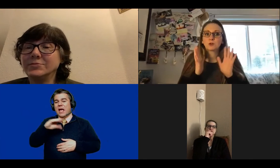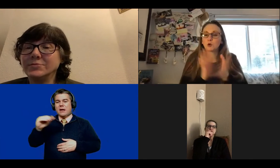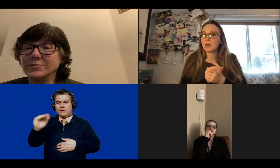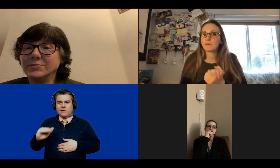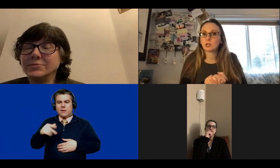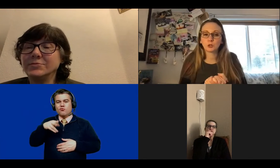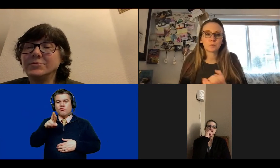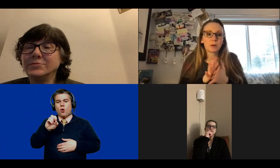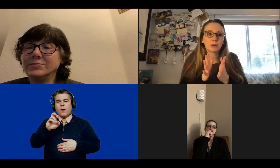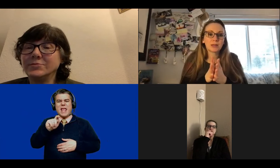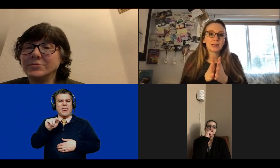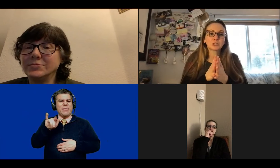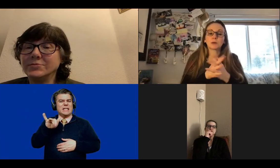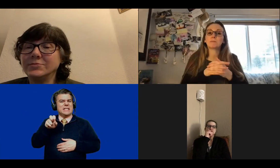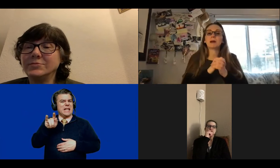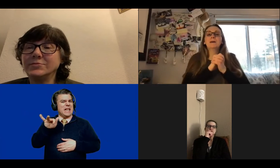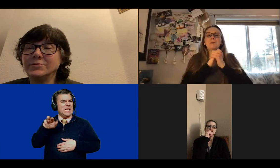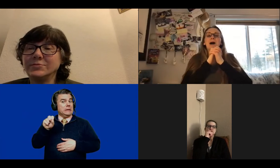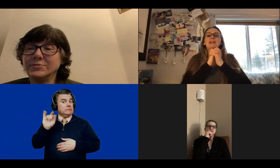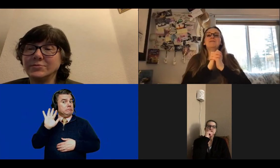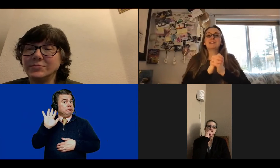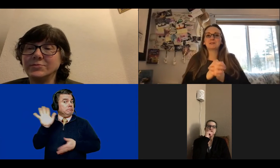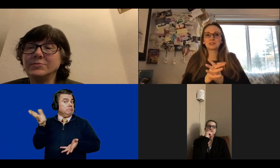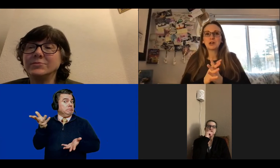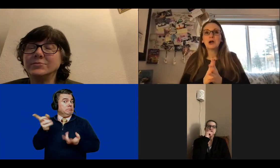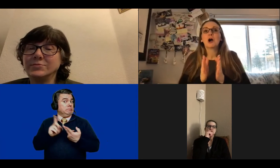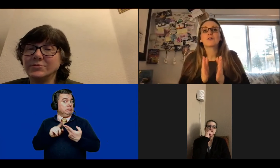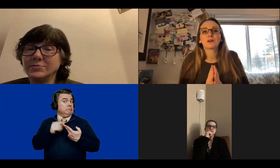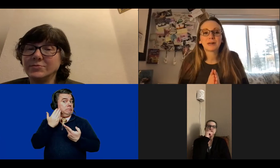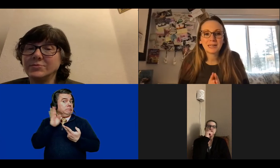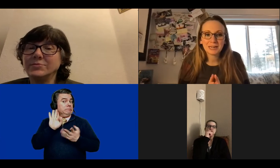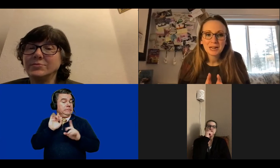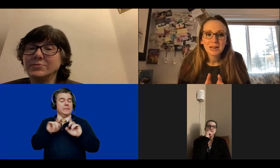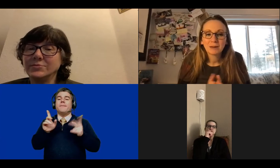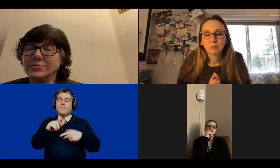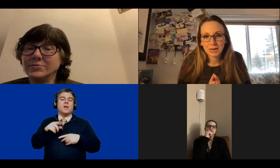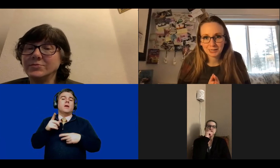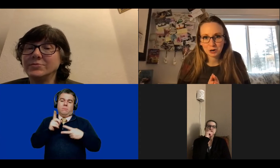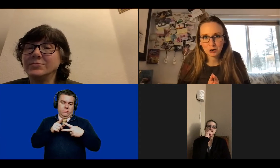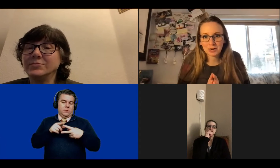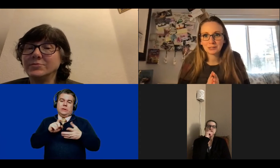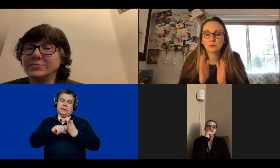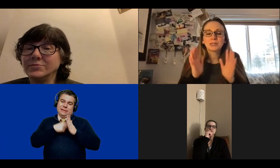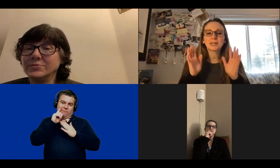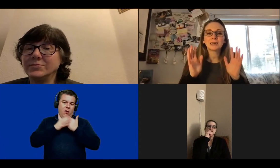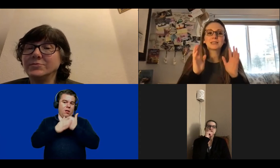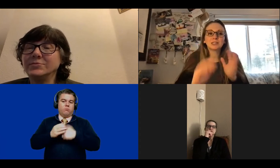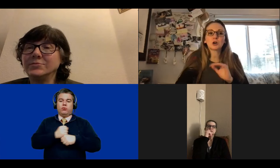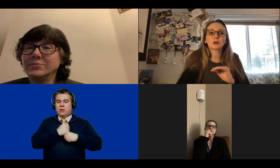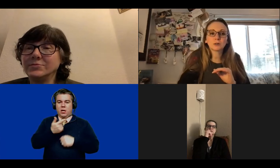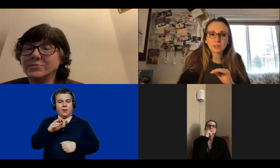proanthocyanidins. Don't have a clue about that last one, but polyphenols are very key in protecting our gut. So